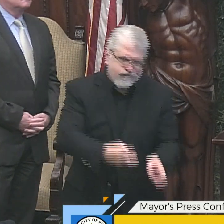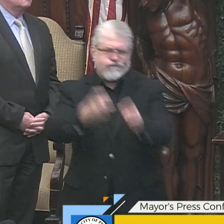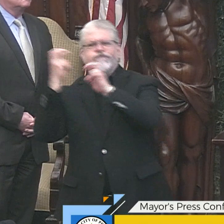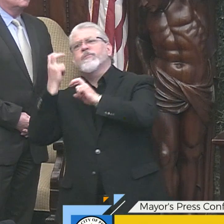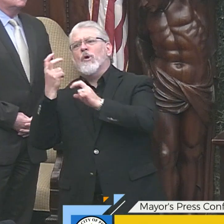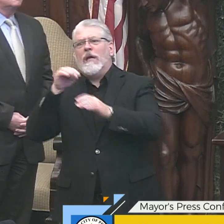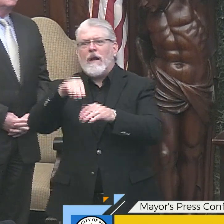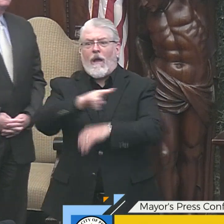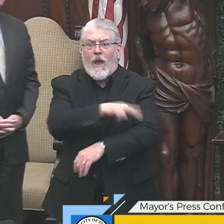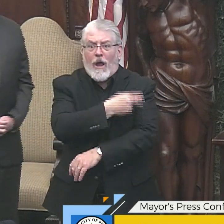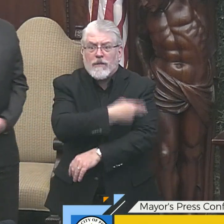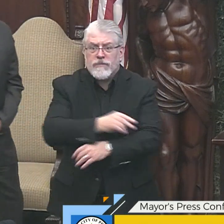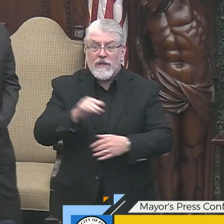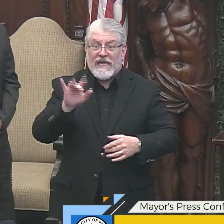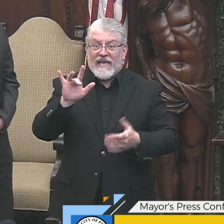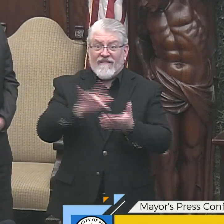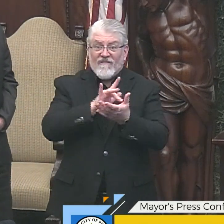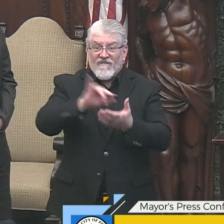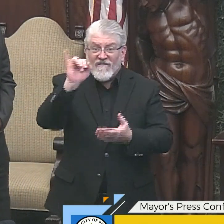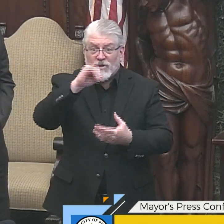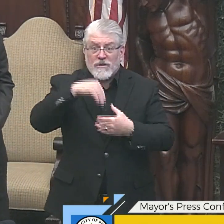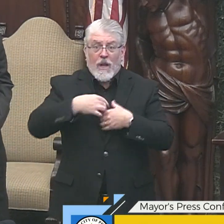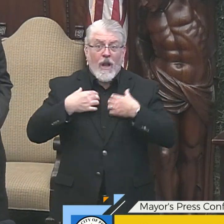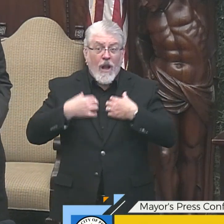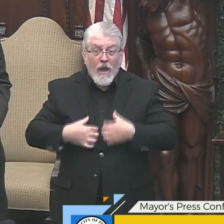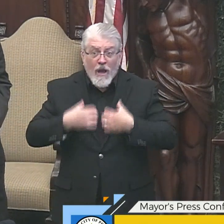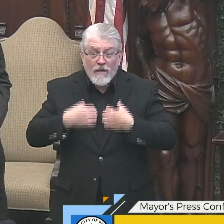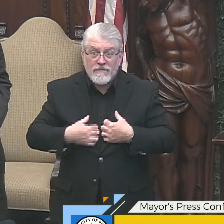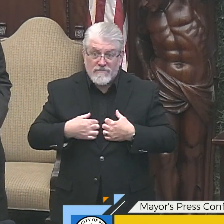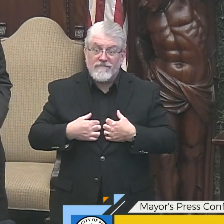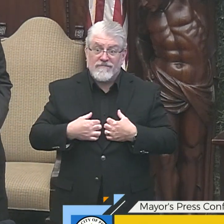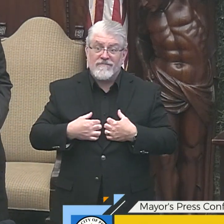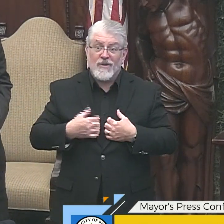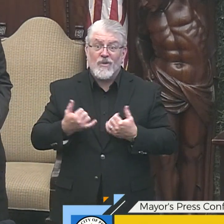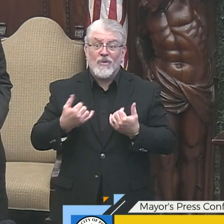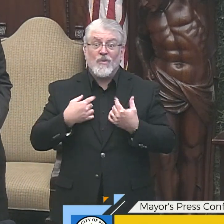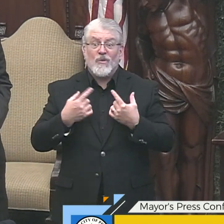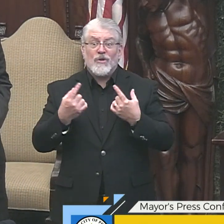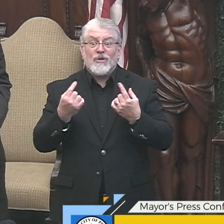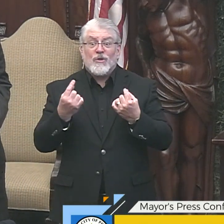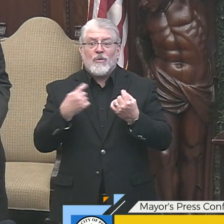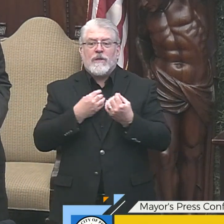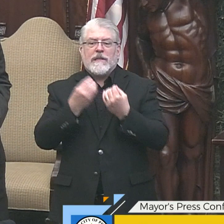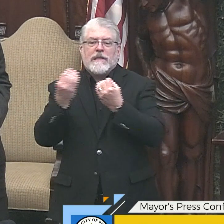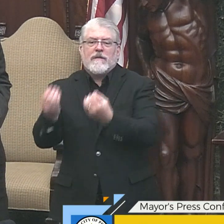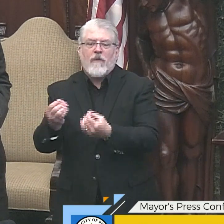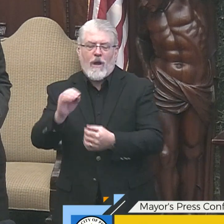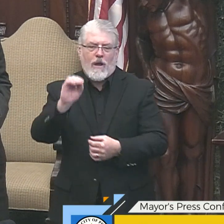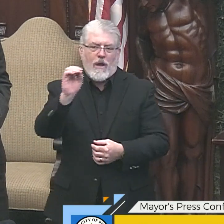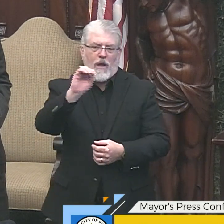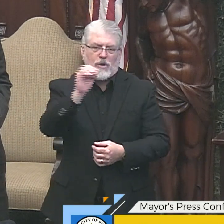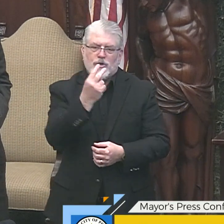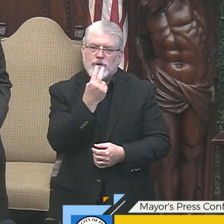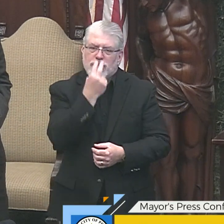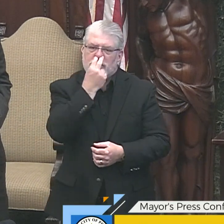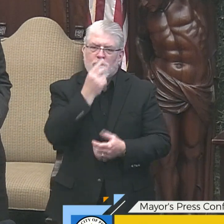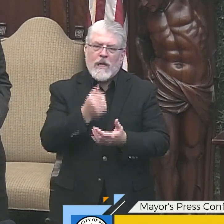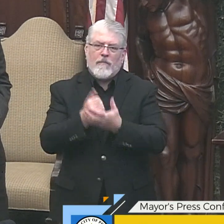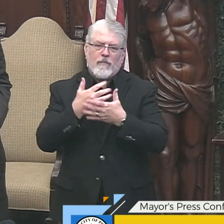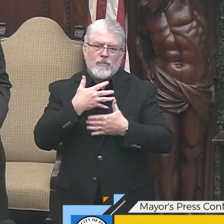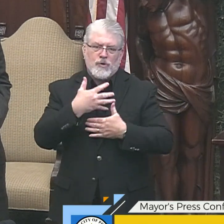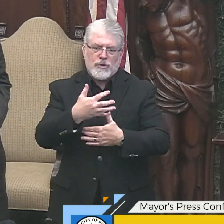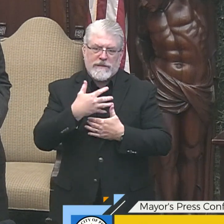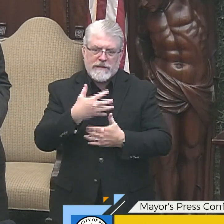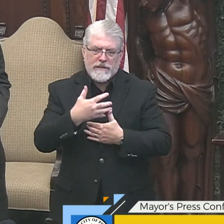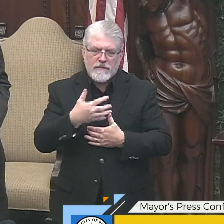infection in their lungs. And so, for example, you can give them oxygen to make it easier for their lungs that are not functioning fully well to